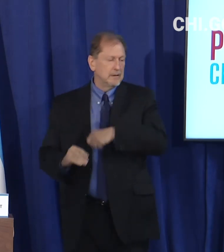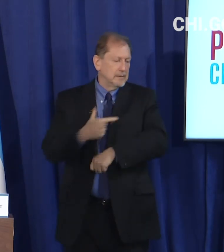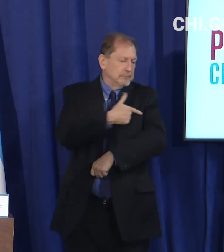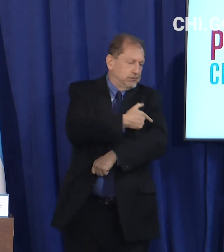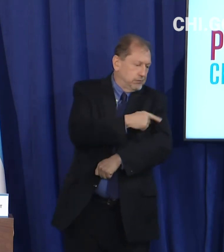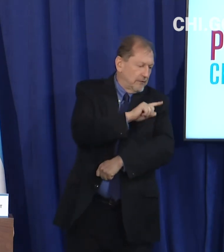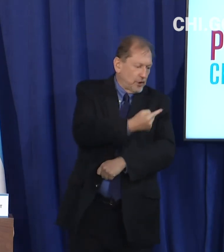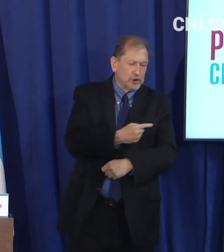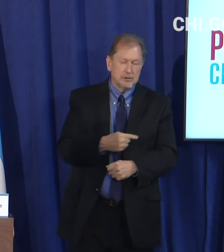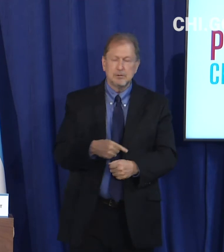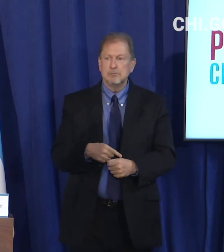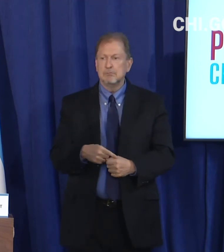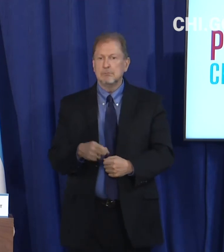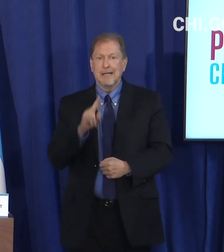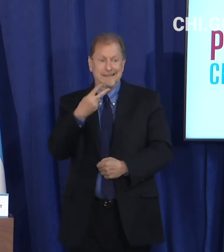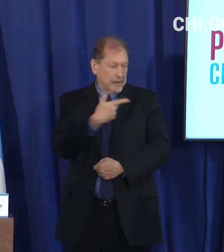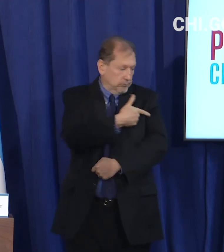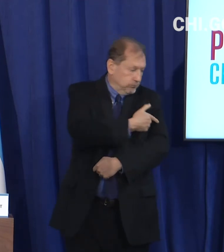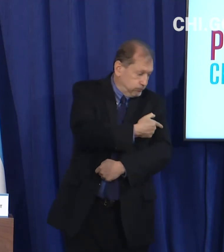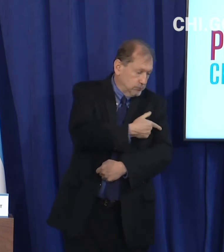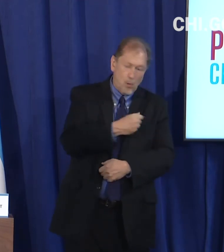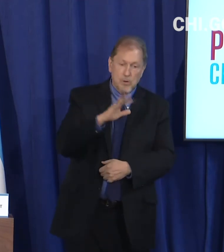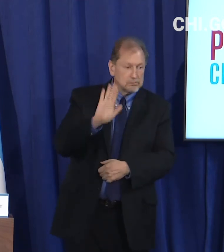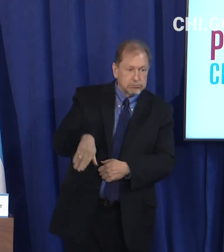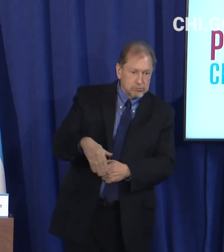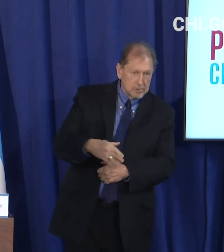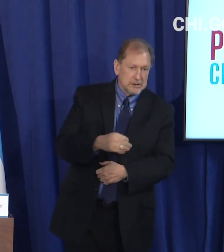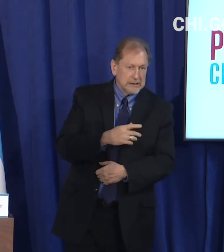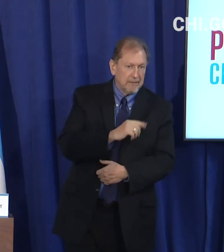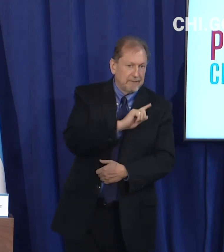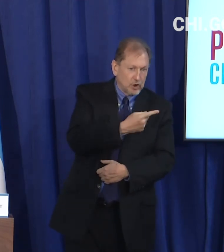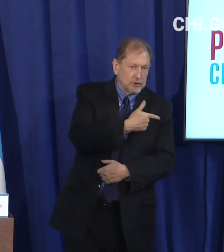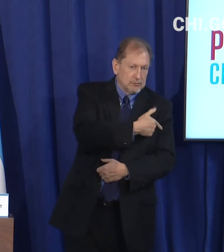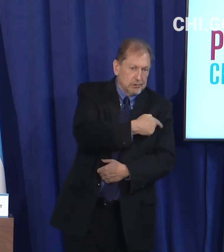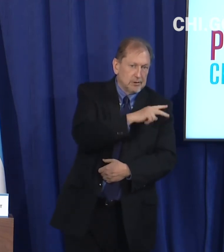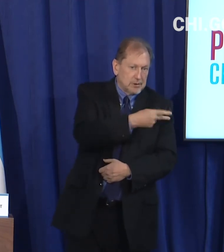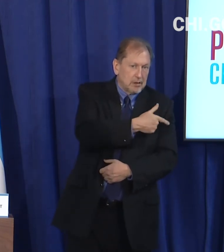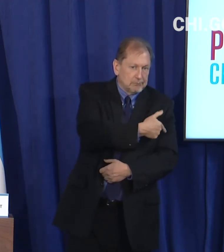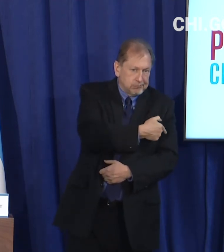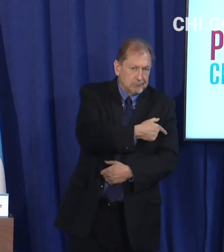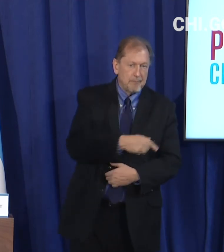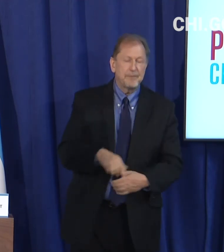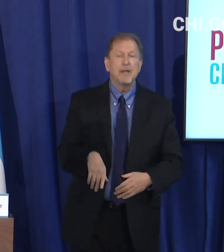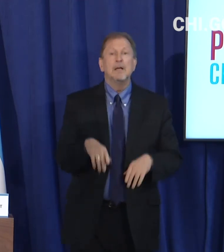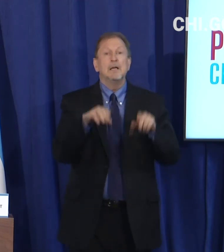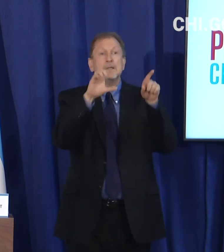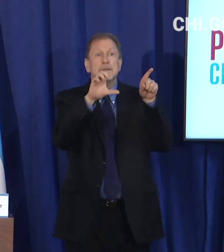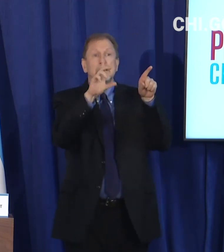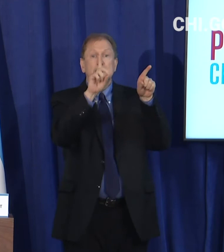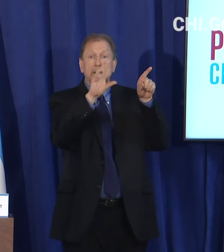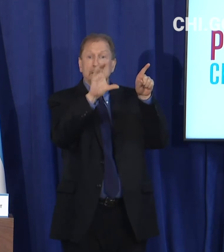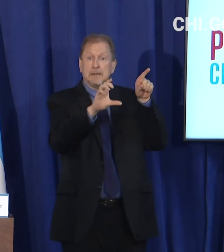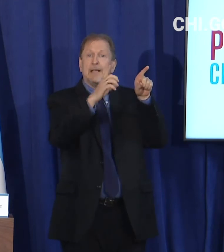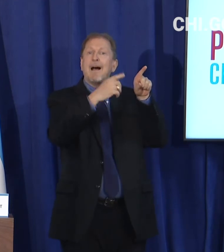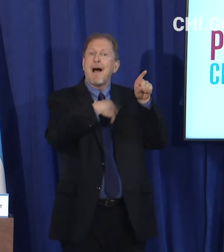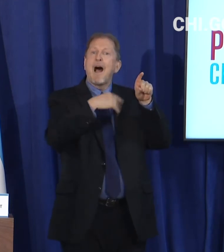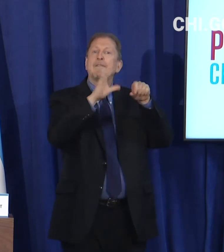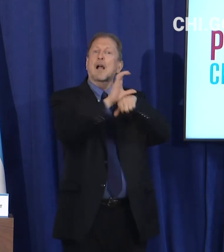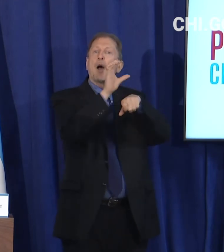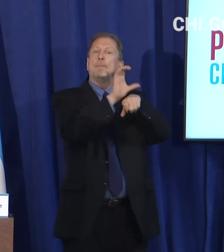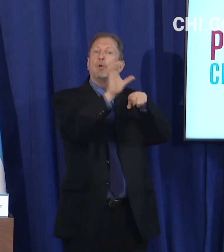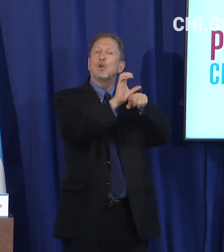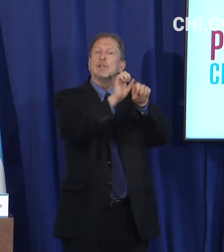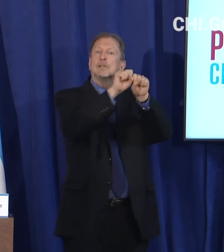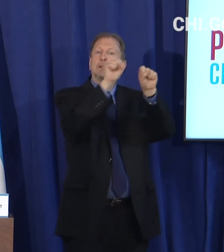doses? The CDC is setting up a post-vaccine monitoring system where people who are vaccinated